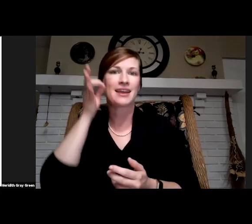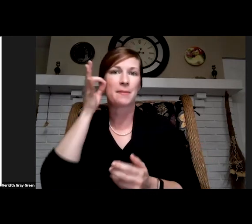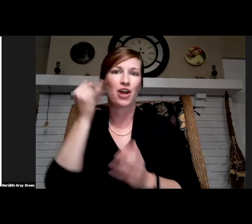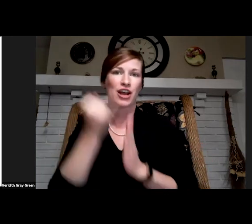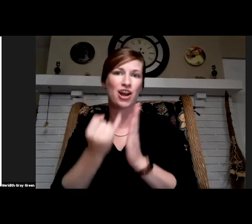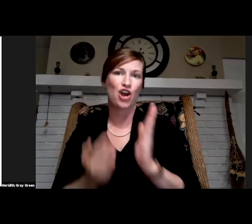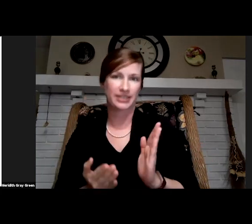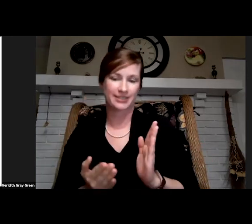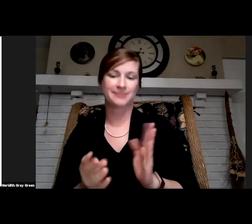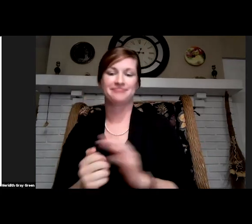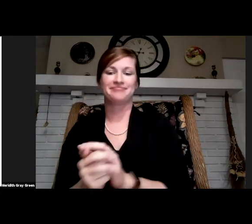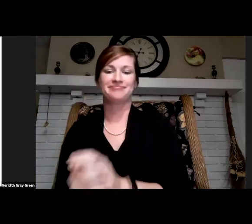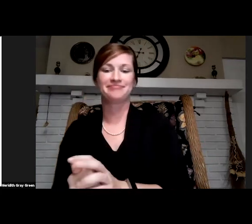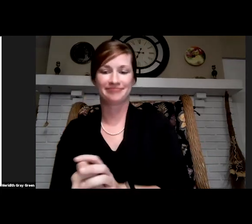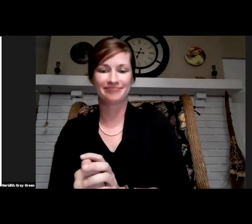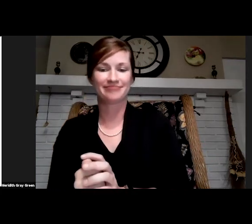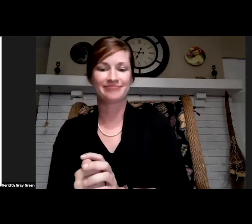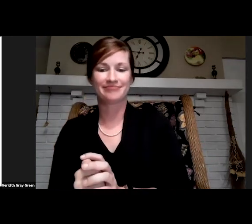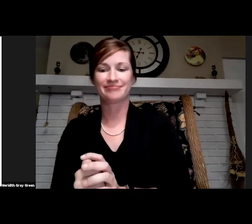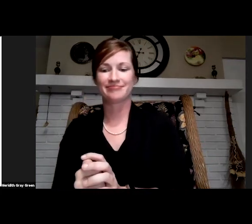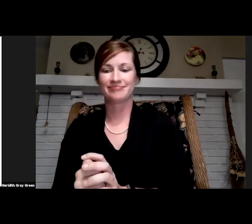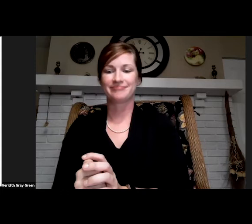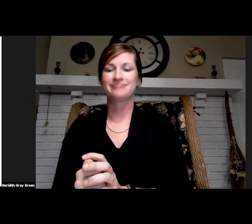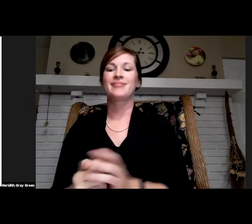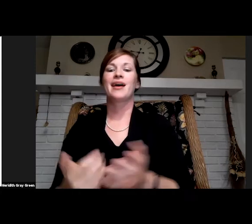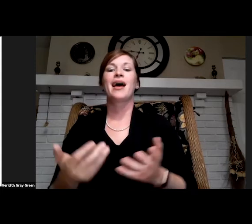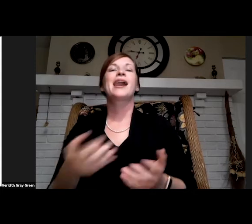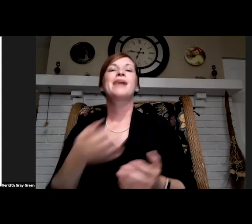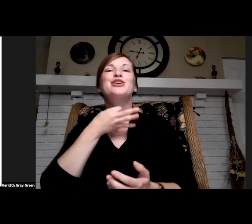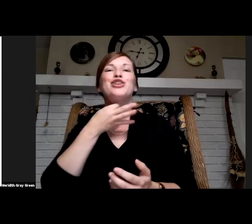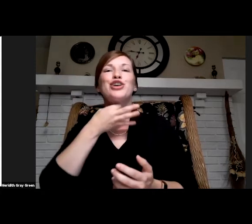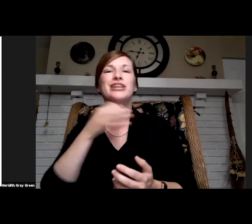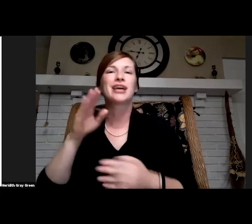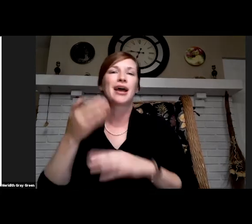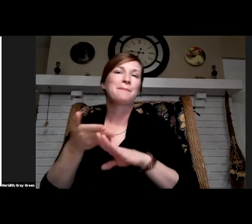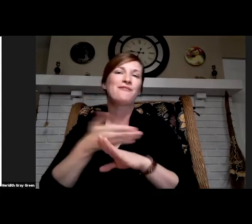This artwork is by a Native American artist.